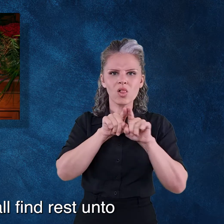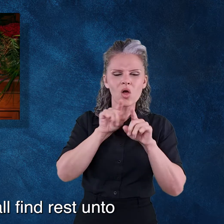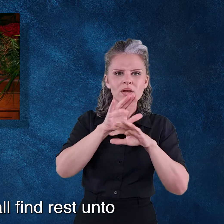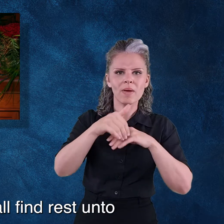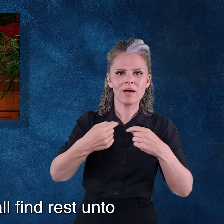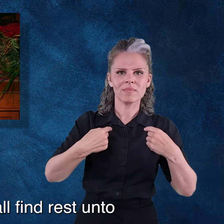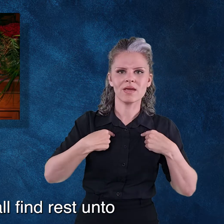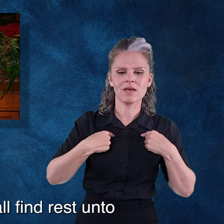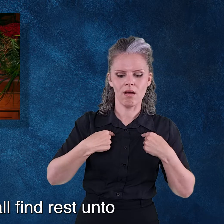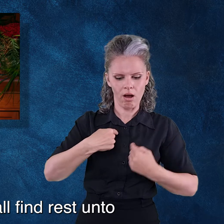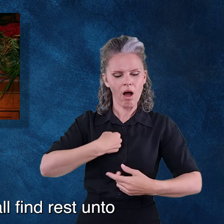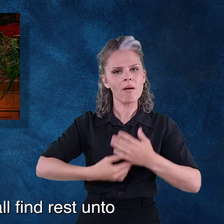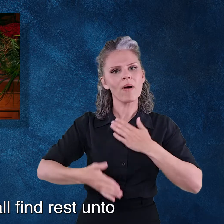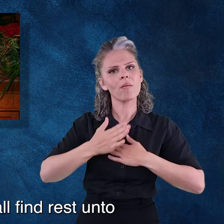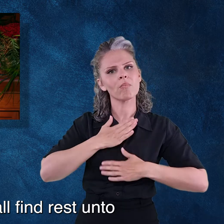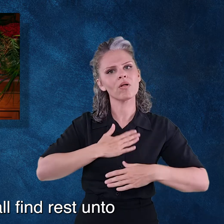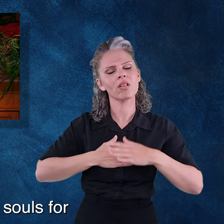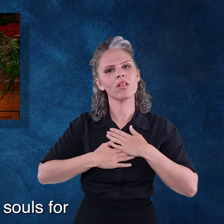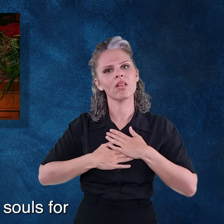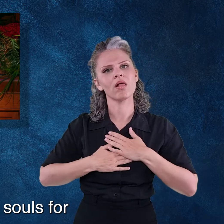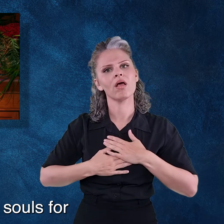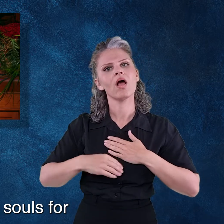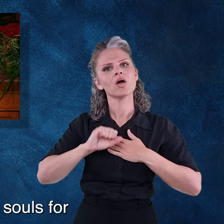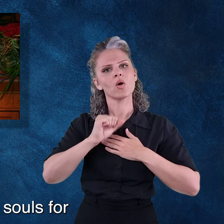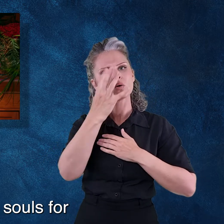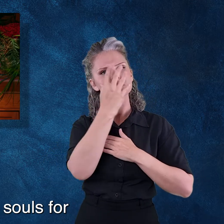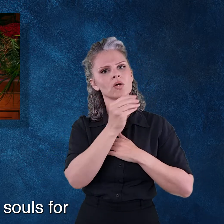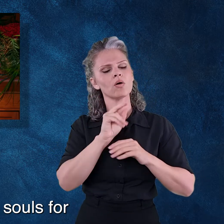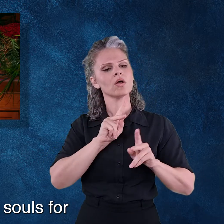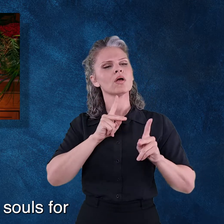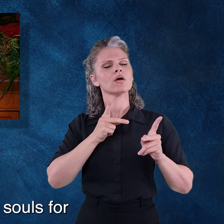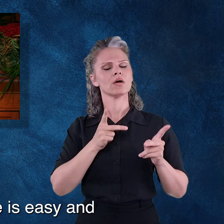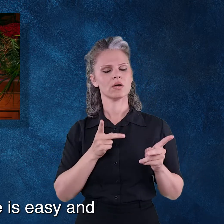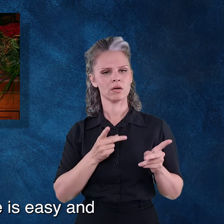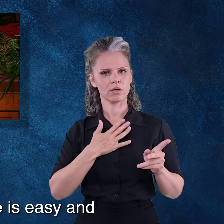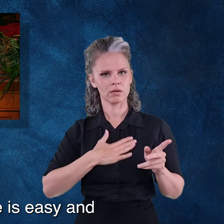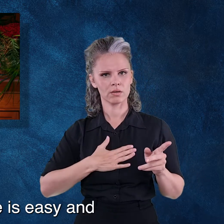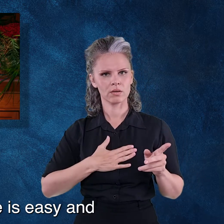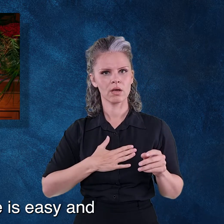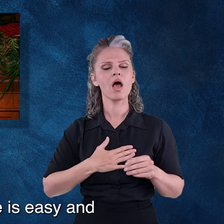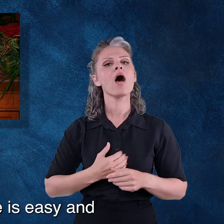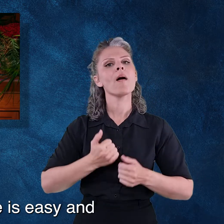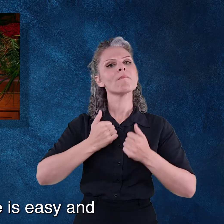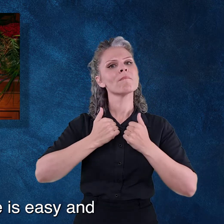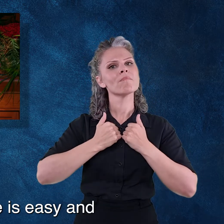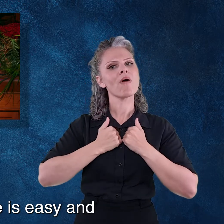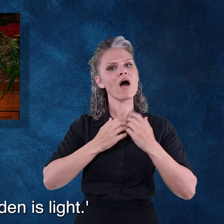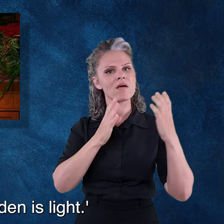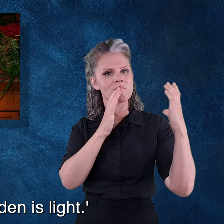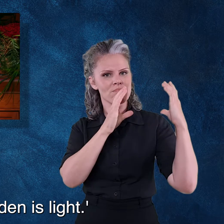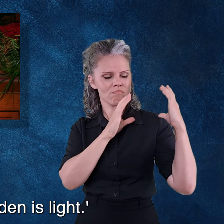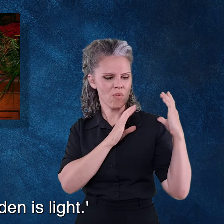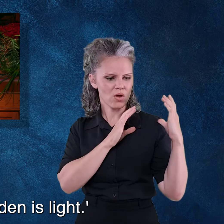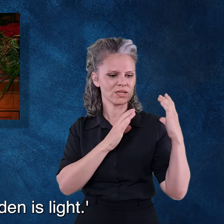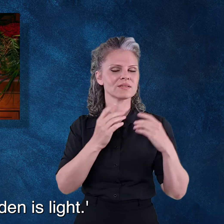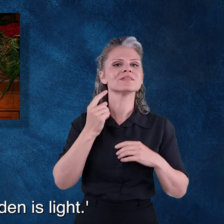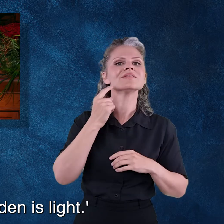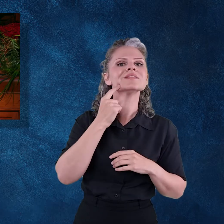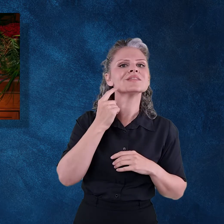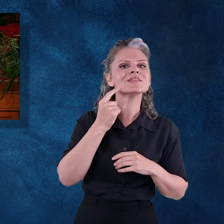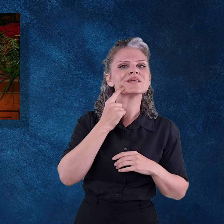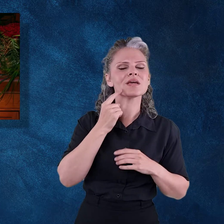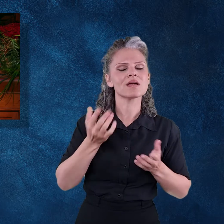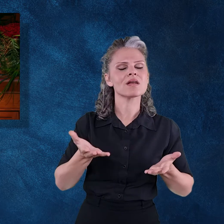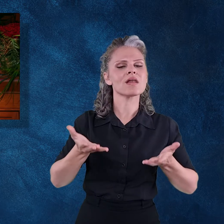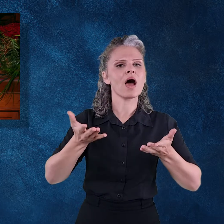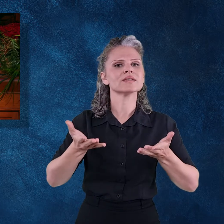and ye shall find rest unto your souls, for my yoke is easy and my burden is light.